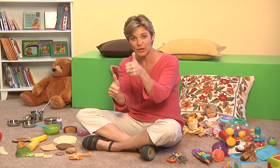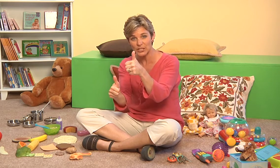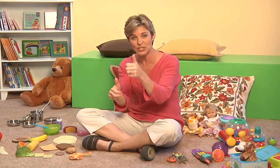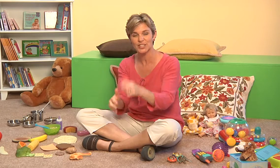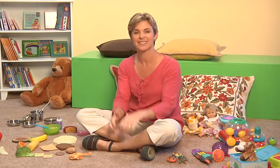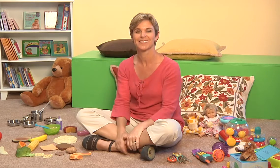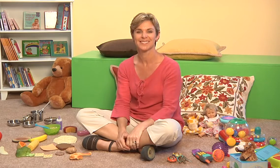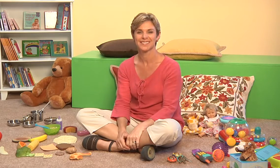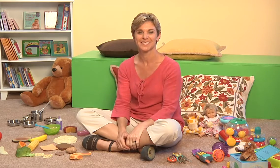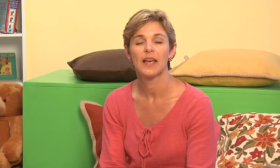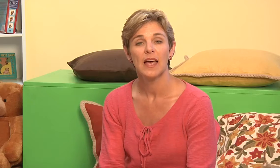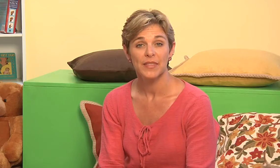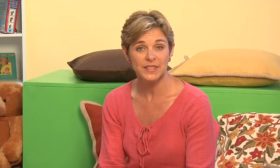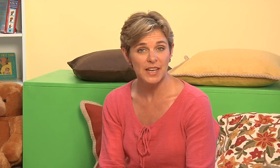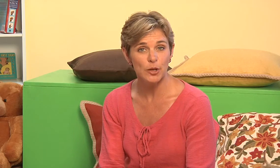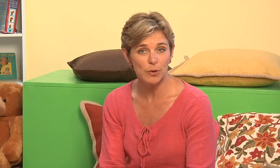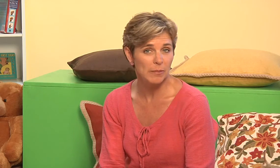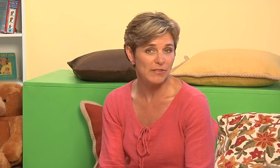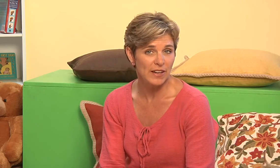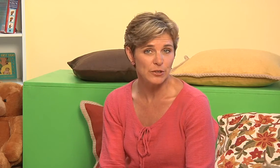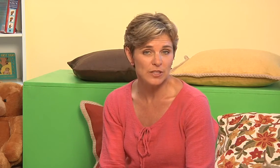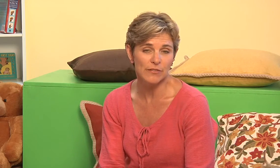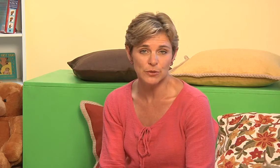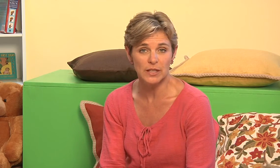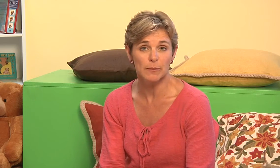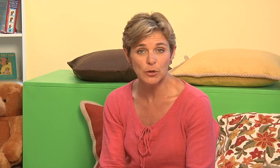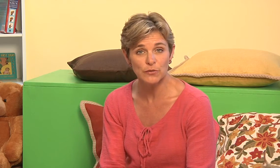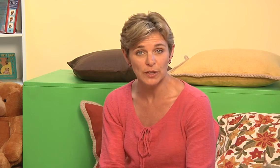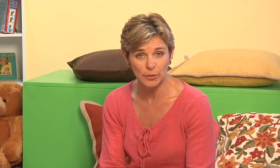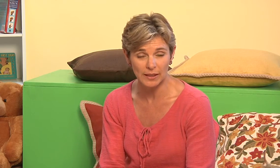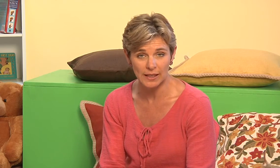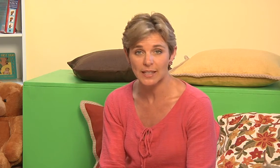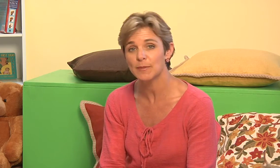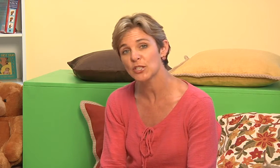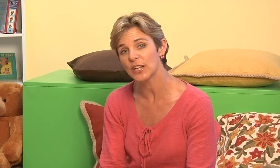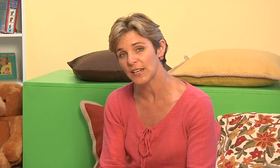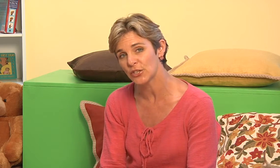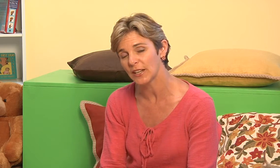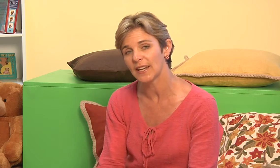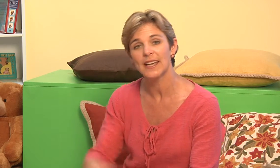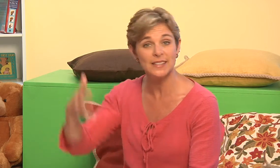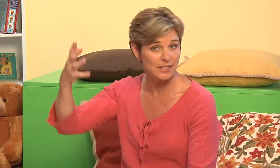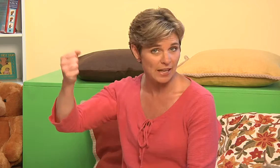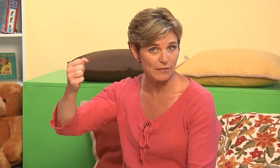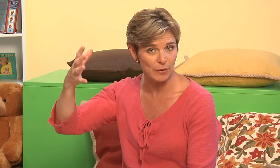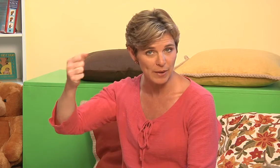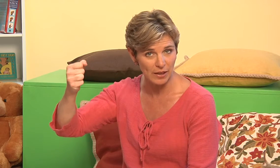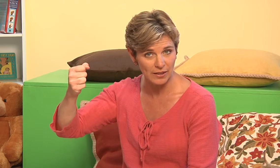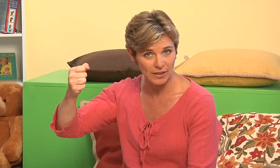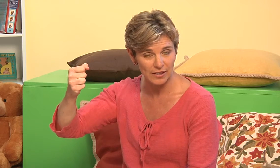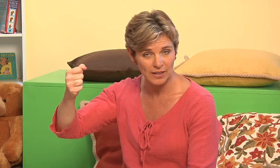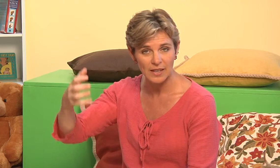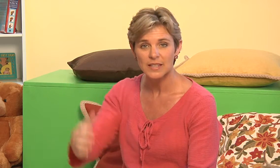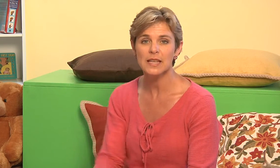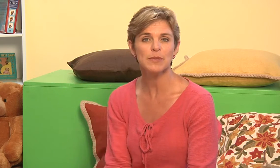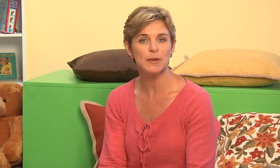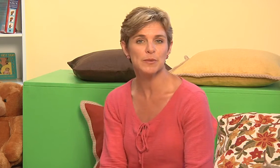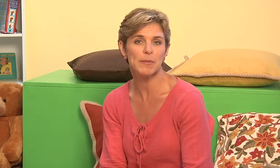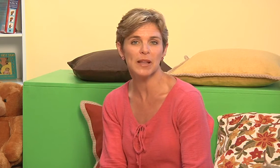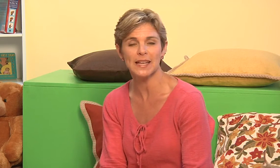Which. The sign you'll probably find yourself using the most frequently, especially initially, is the sign for milk. Sometimes people ask